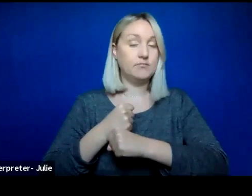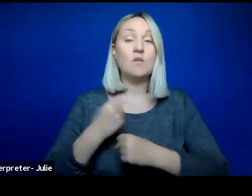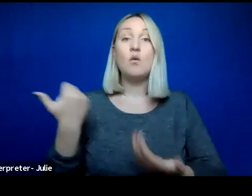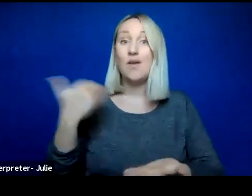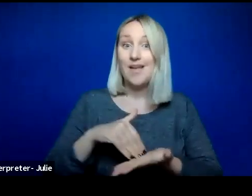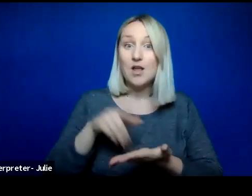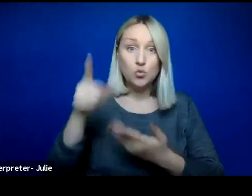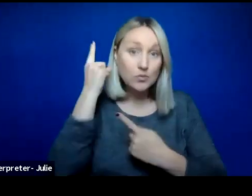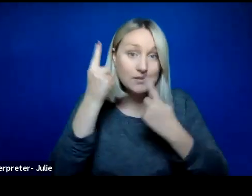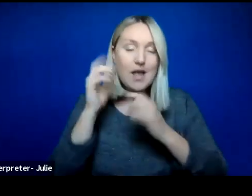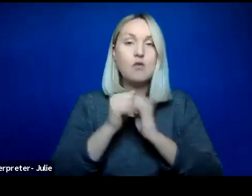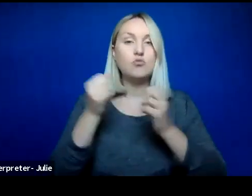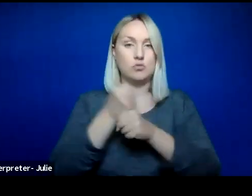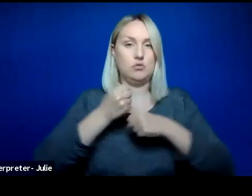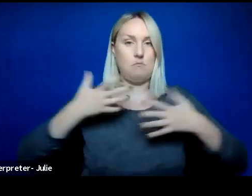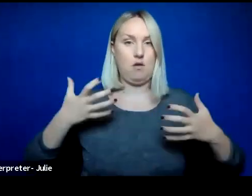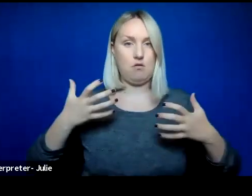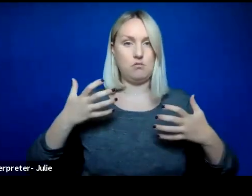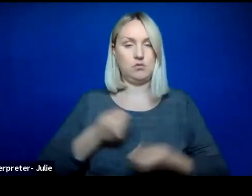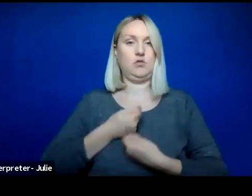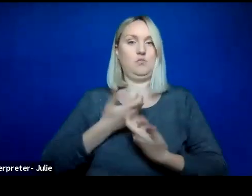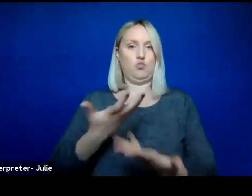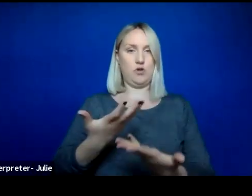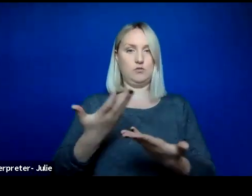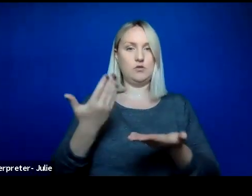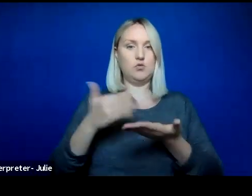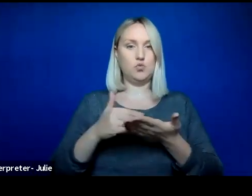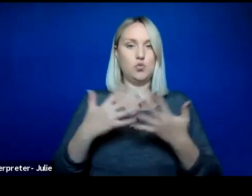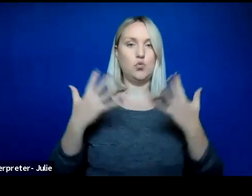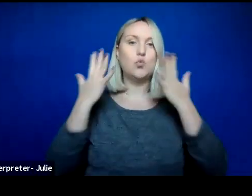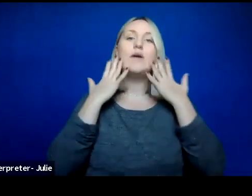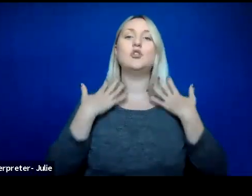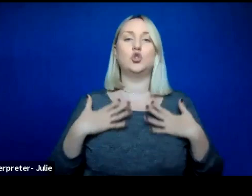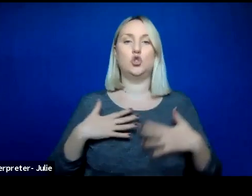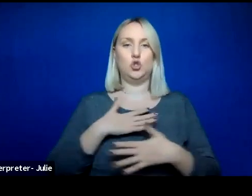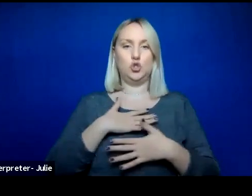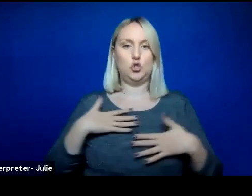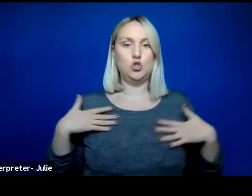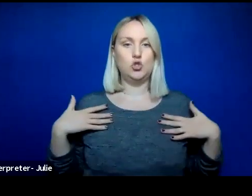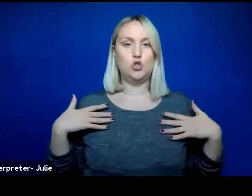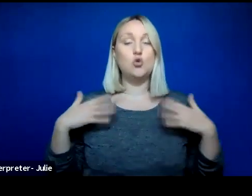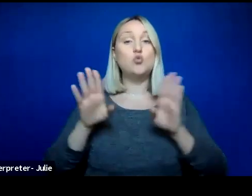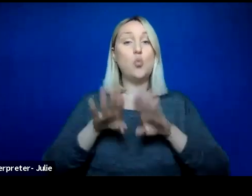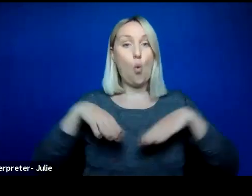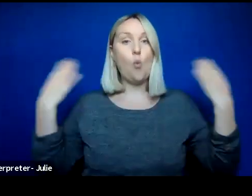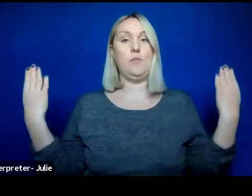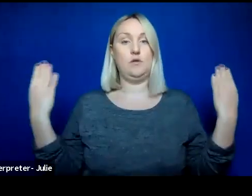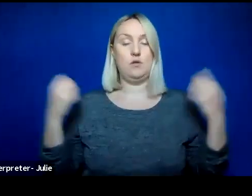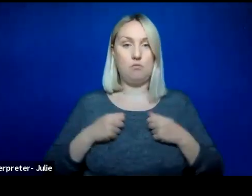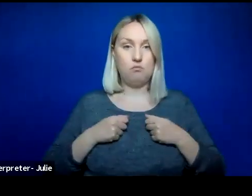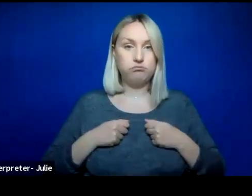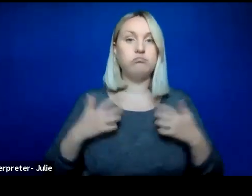about expanding and expressing out through this region of the body to open it up,